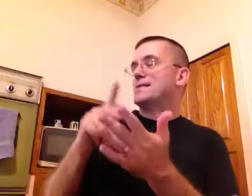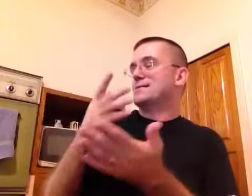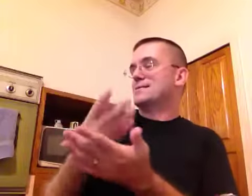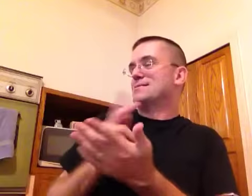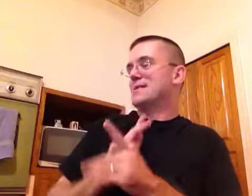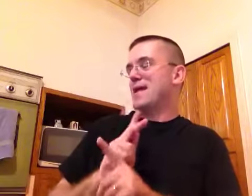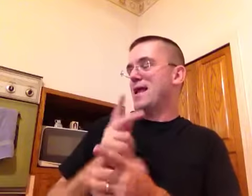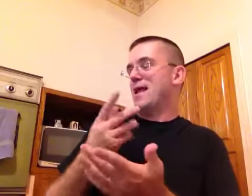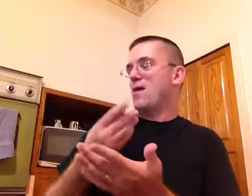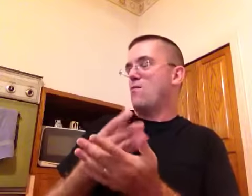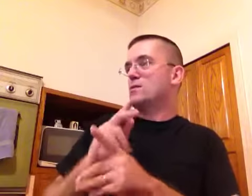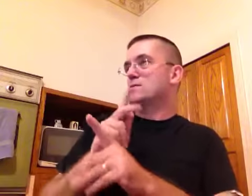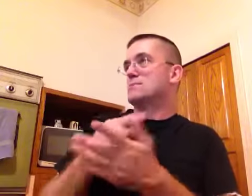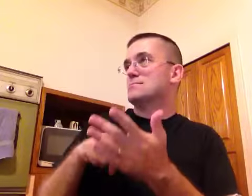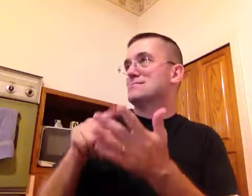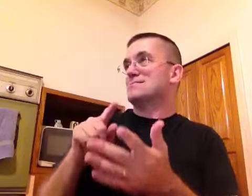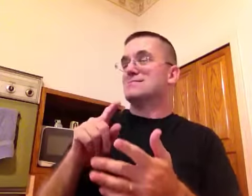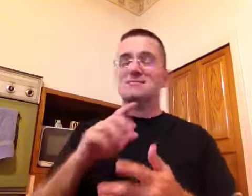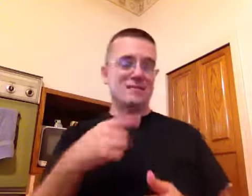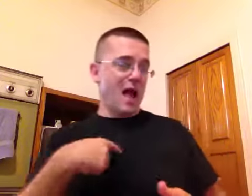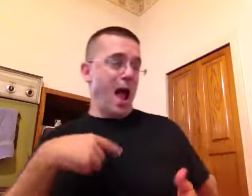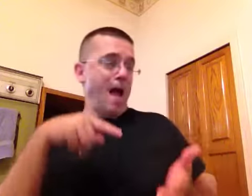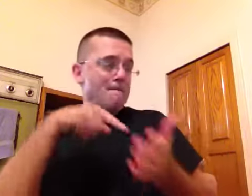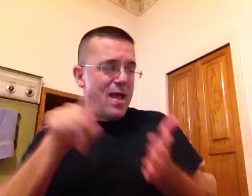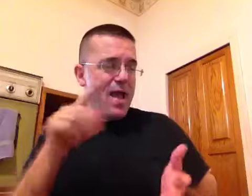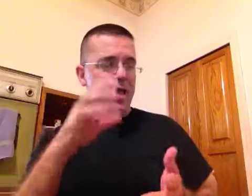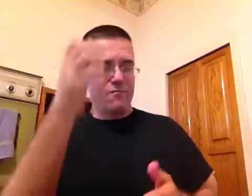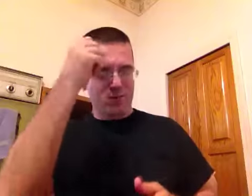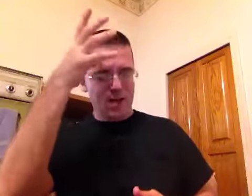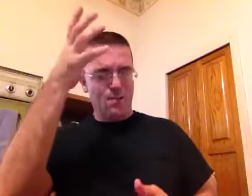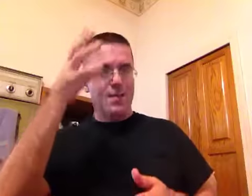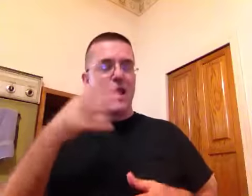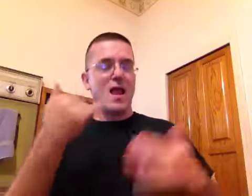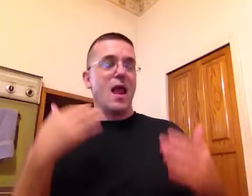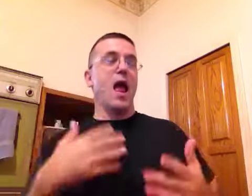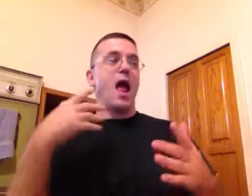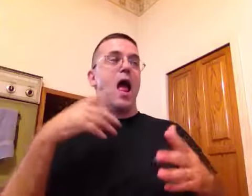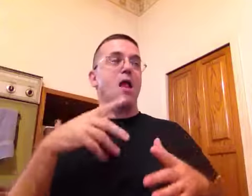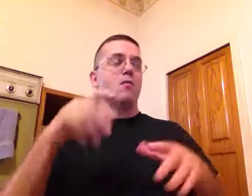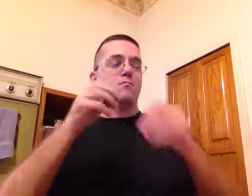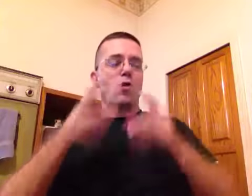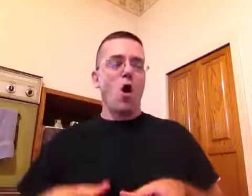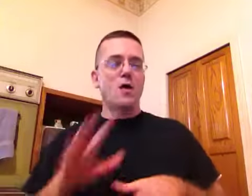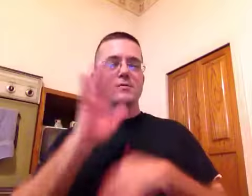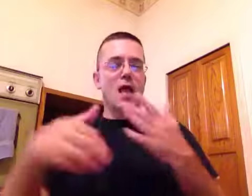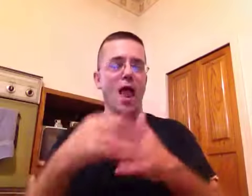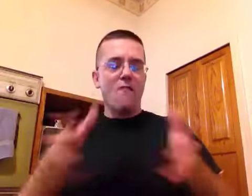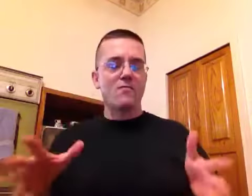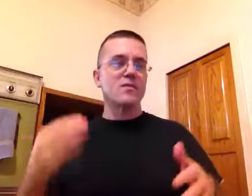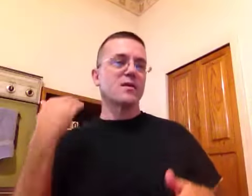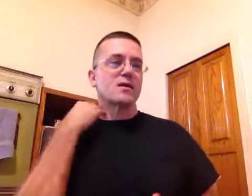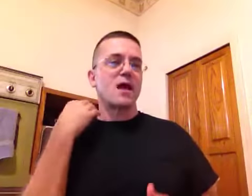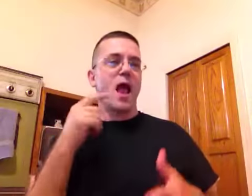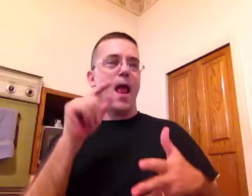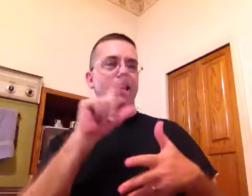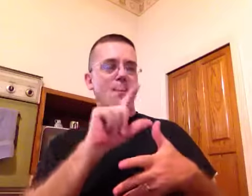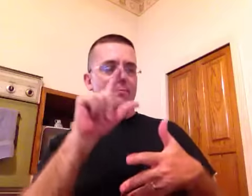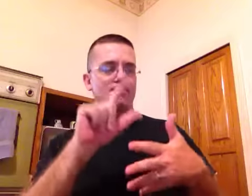I mean, I went completely broke, lost everything, and there I sit with all these letters and licenses after my name. It says I'm supposed to know something about money. I'm